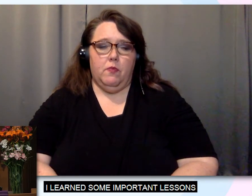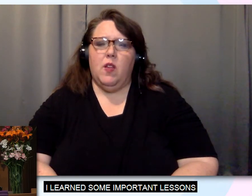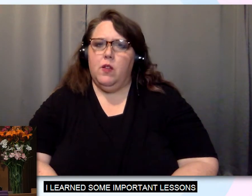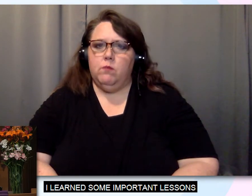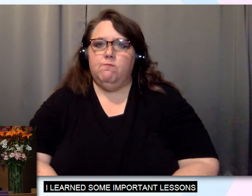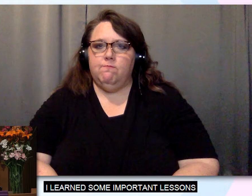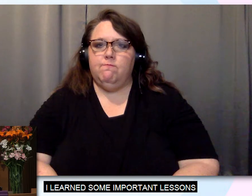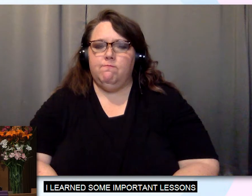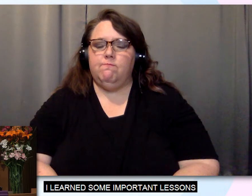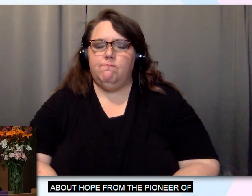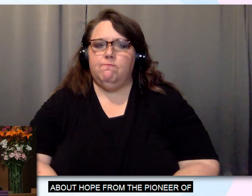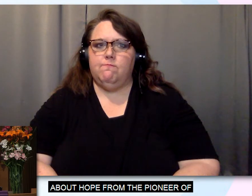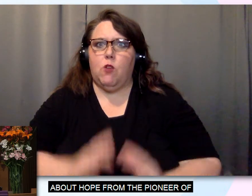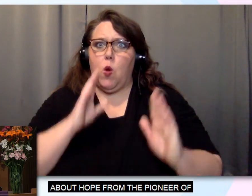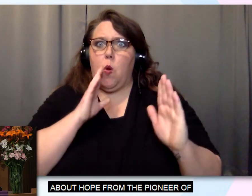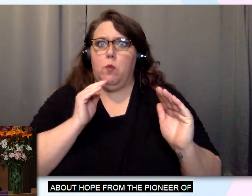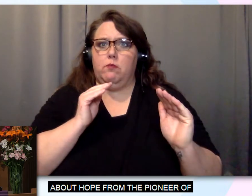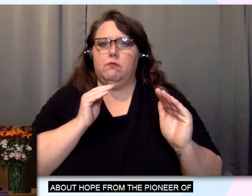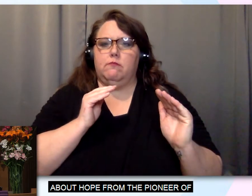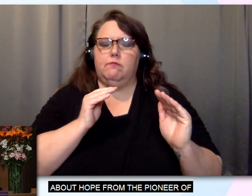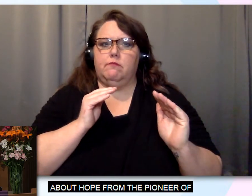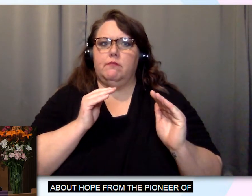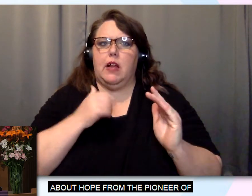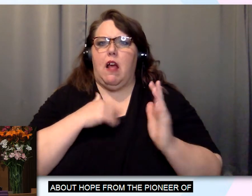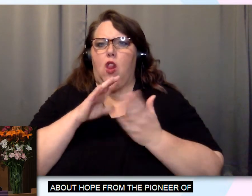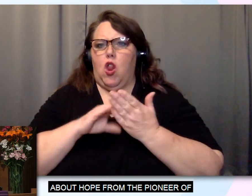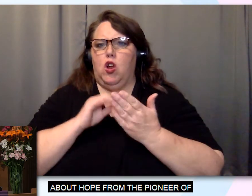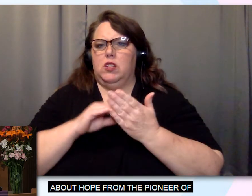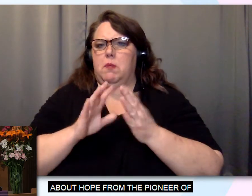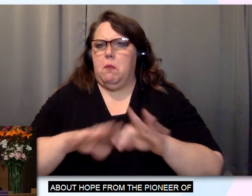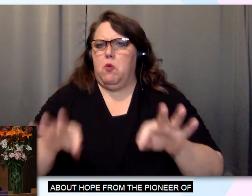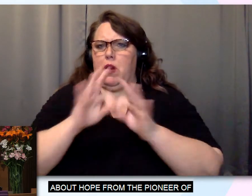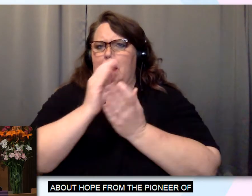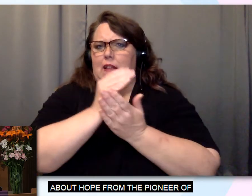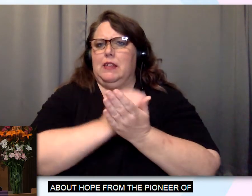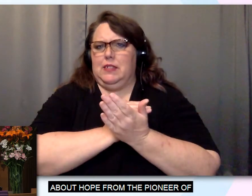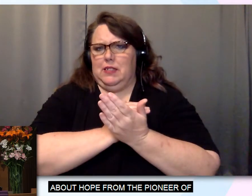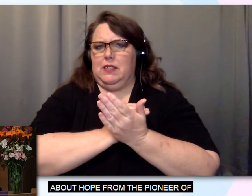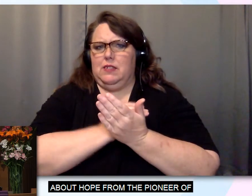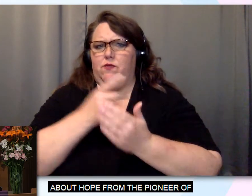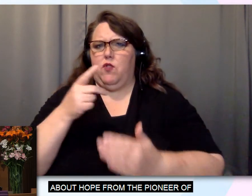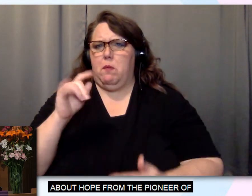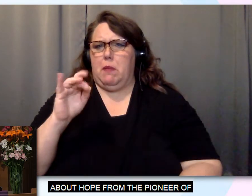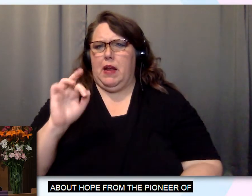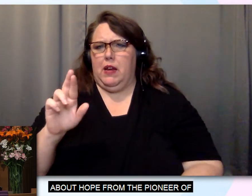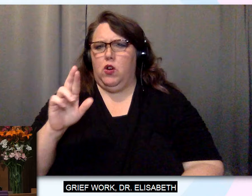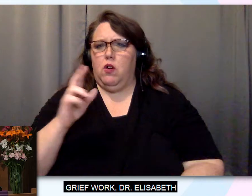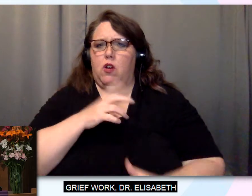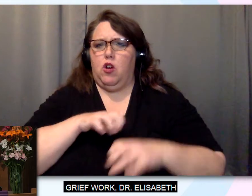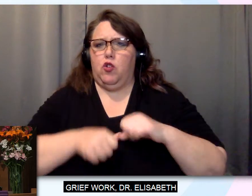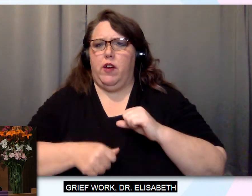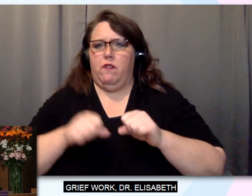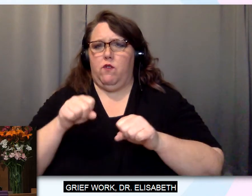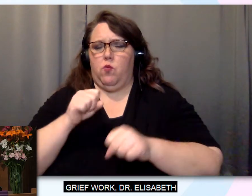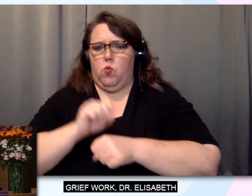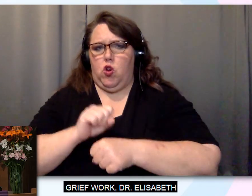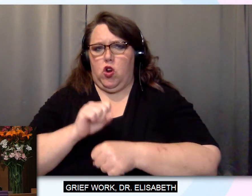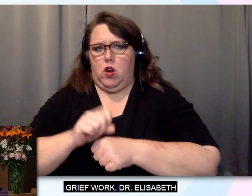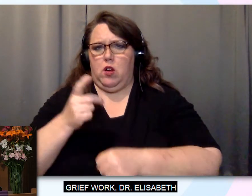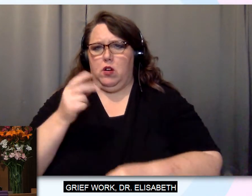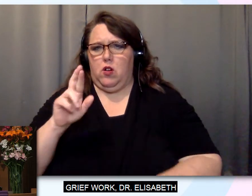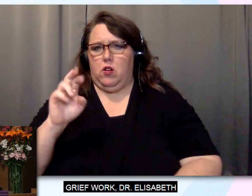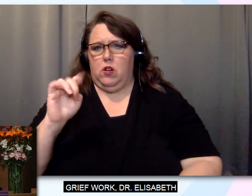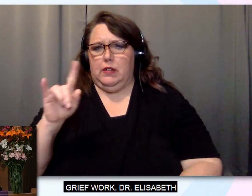some important lessons about hope from the pioneer of grief work, Dr. Elizabeth Kubler